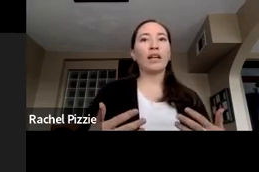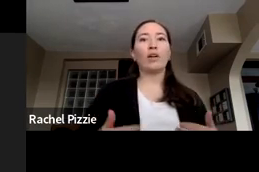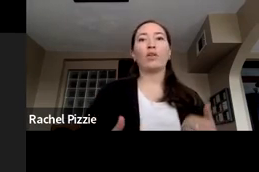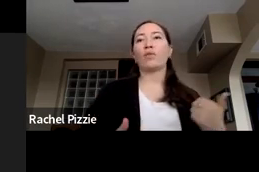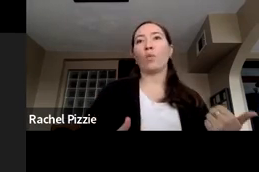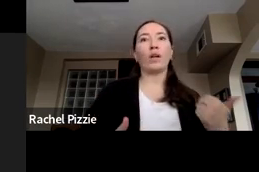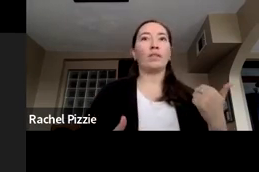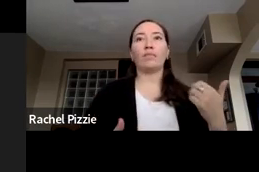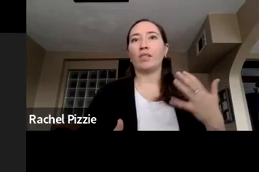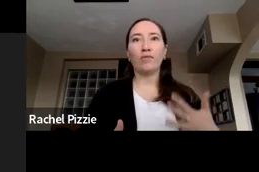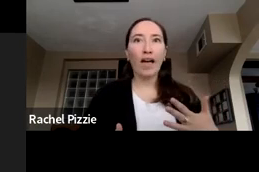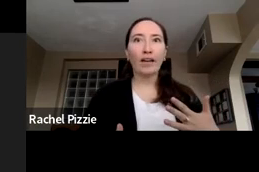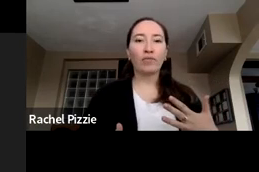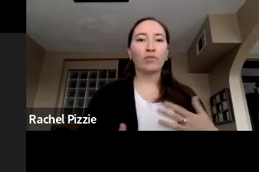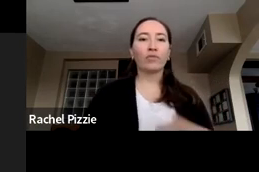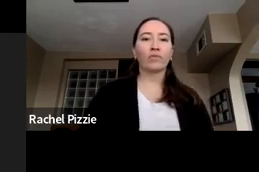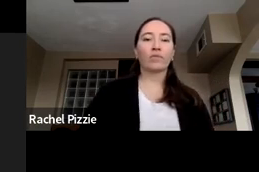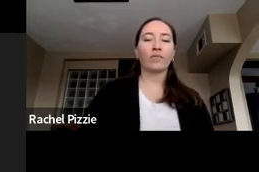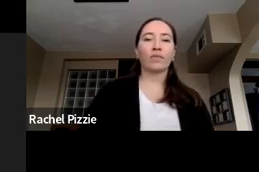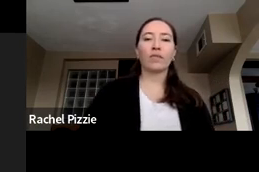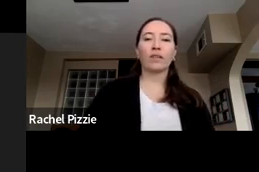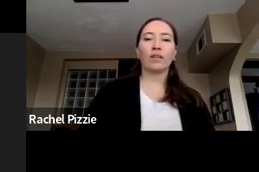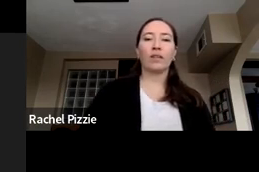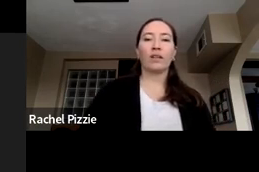Likert scale from 1 to 5,